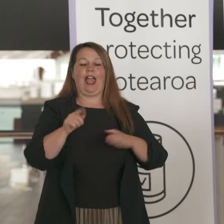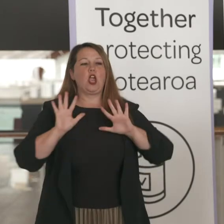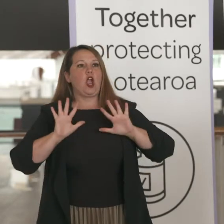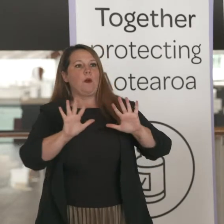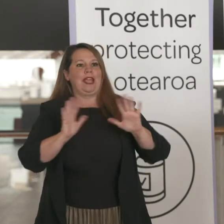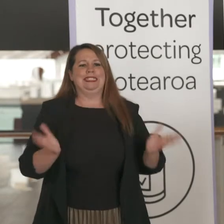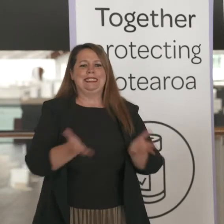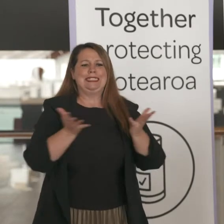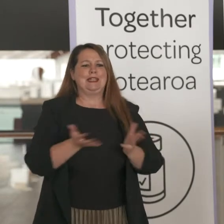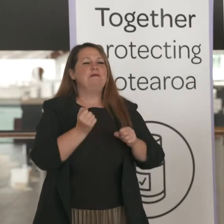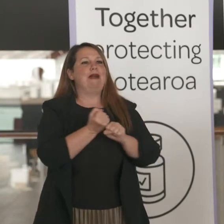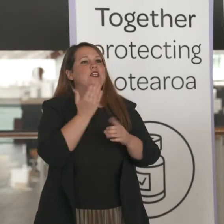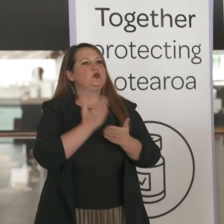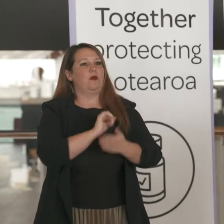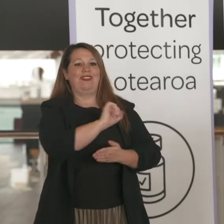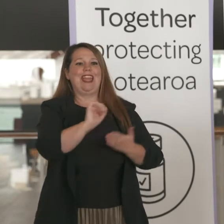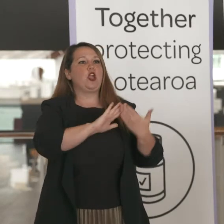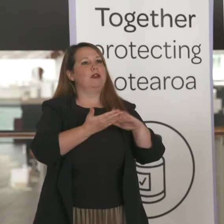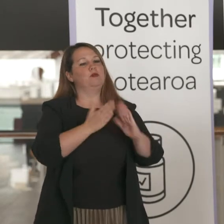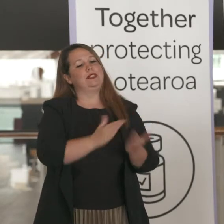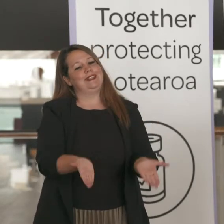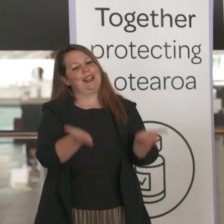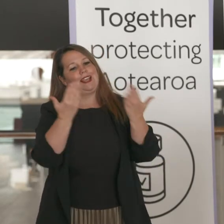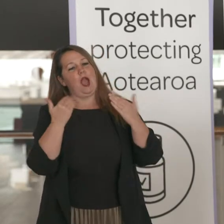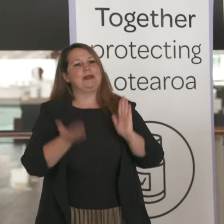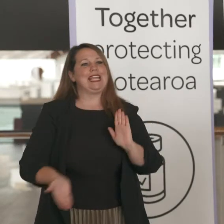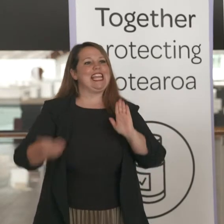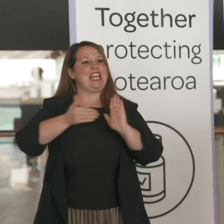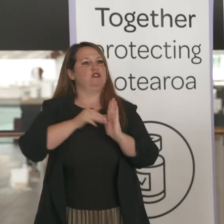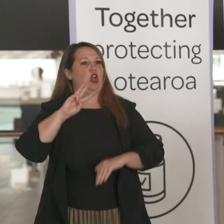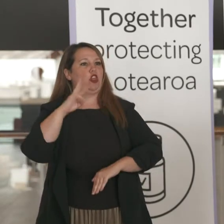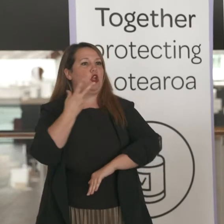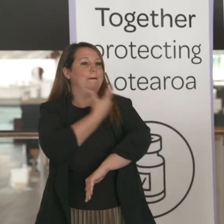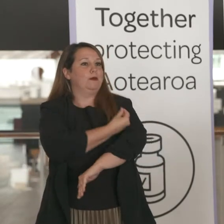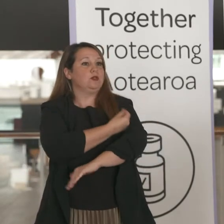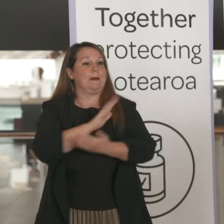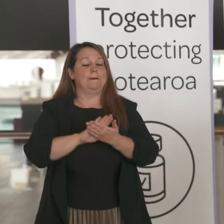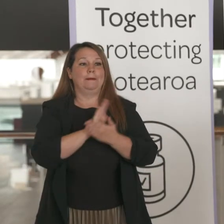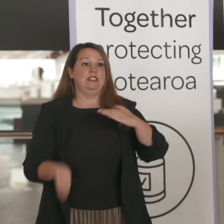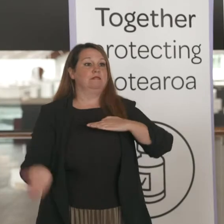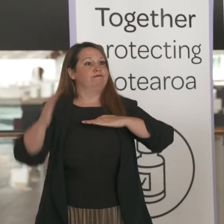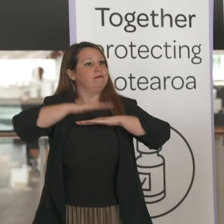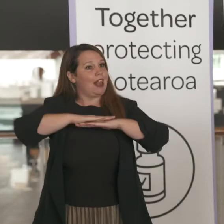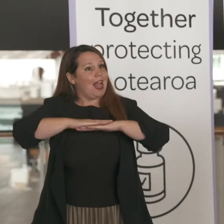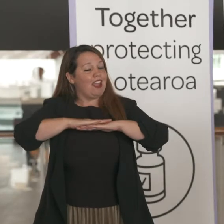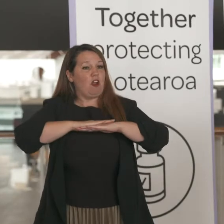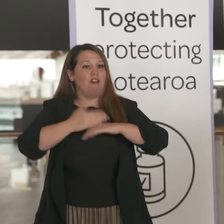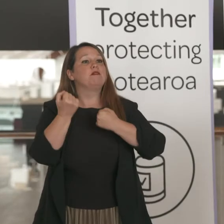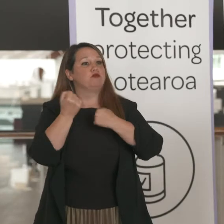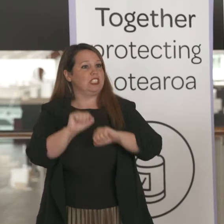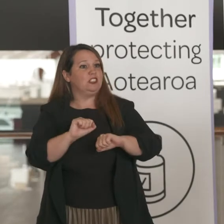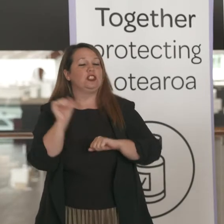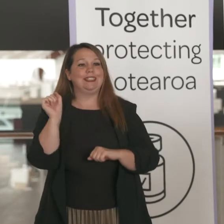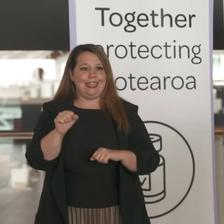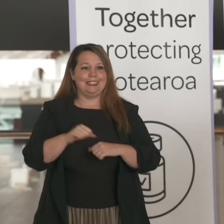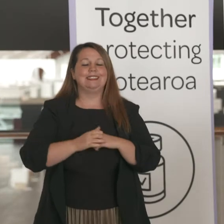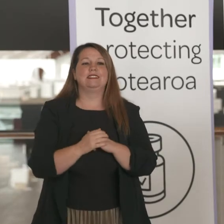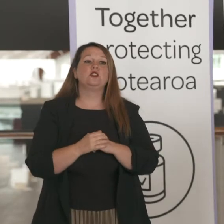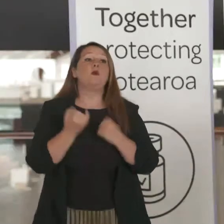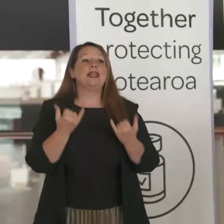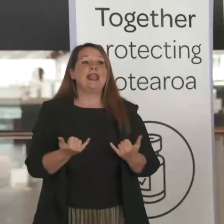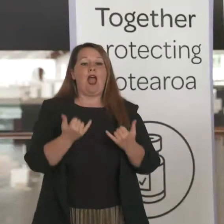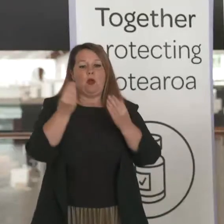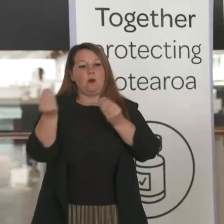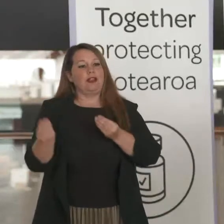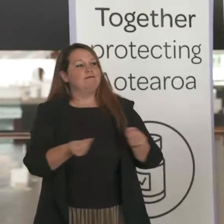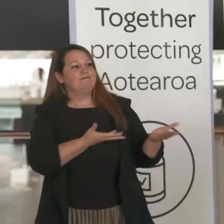and get that additional layer of protection. And we will talk about this a bit more later. What I'd like to do now, though, is hand over to